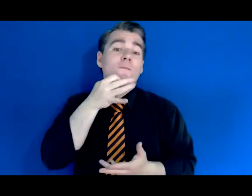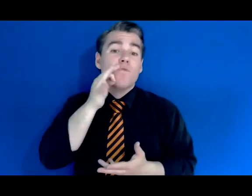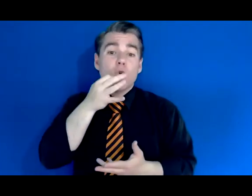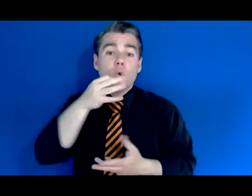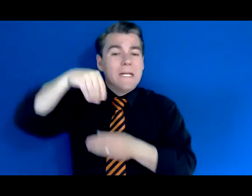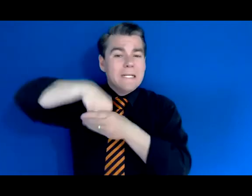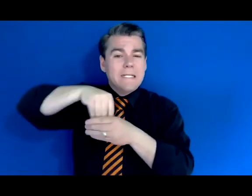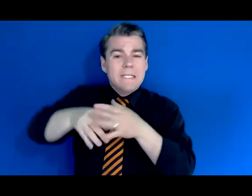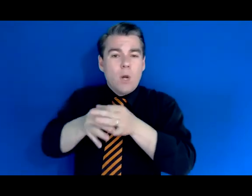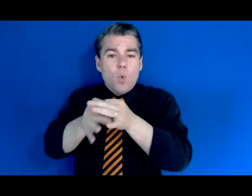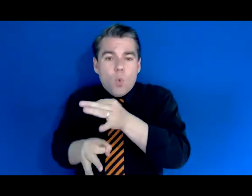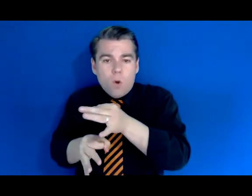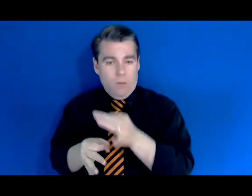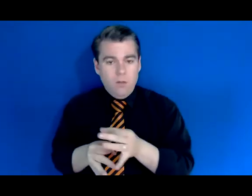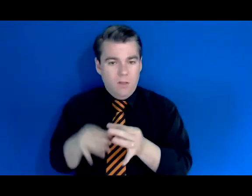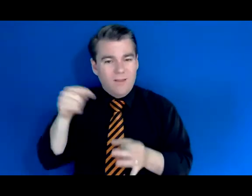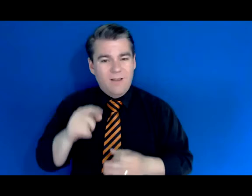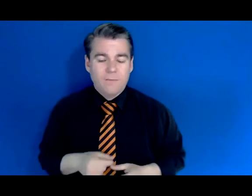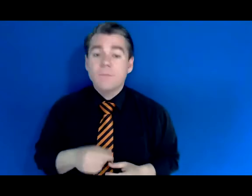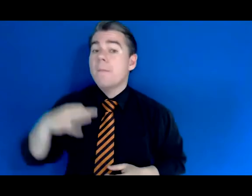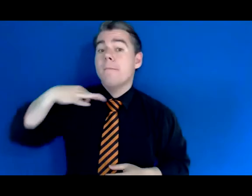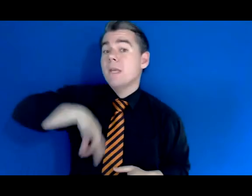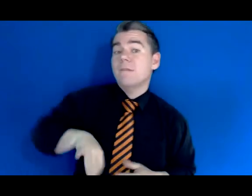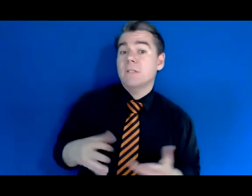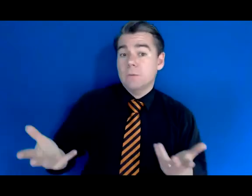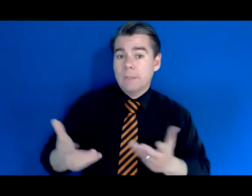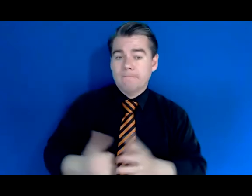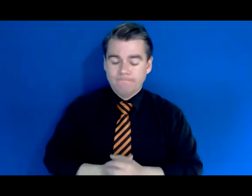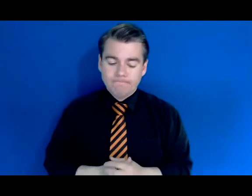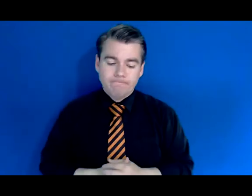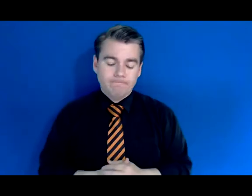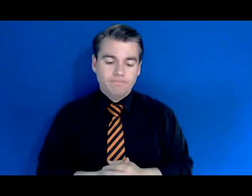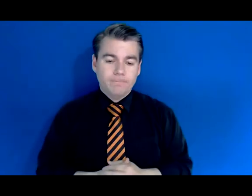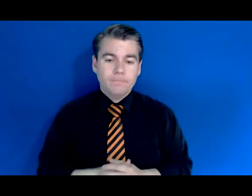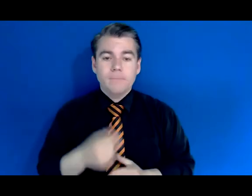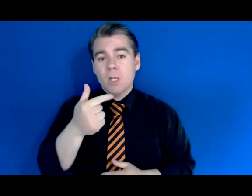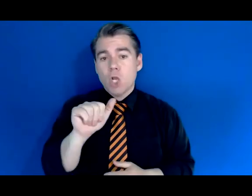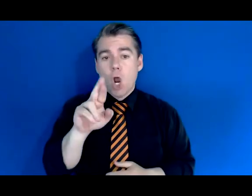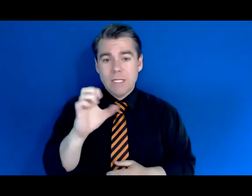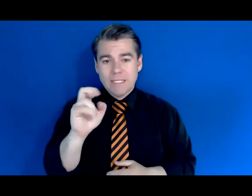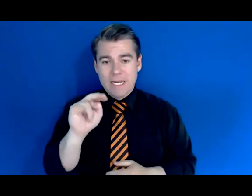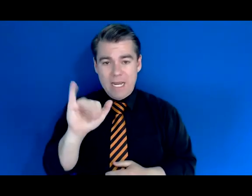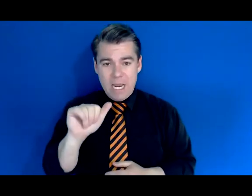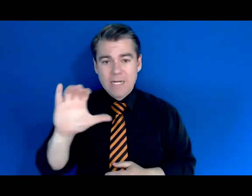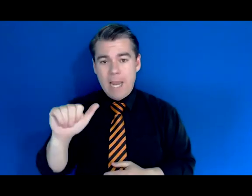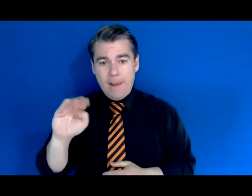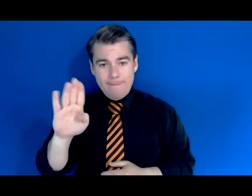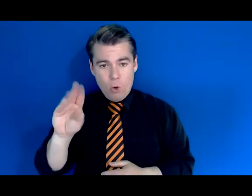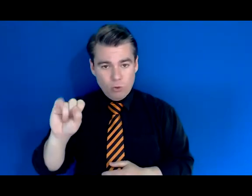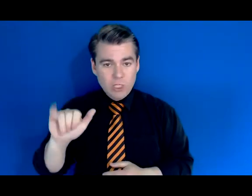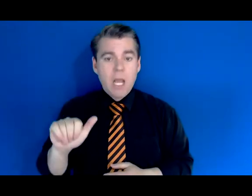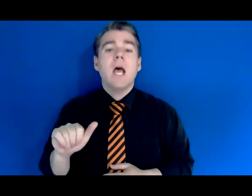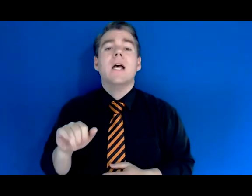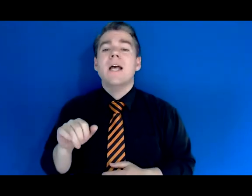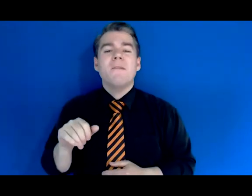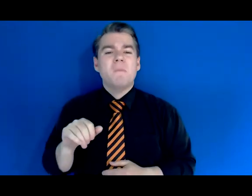and benefits of Garcinia cambogia. Garcinia cambogia, with its distinctly sour-sweet